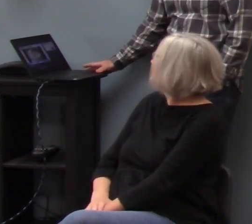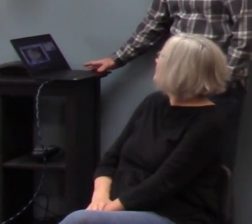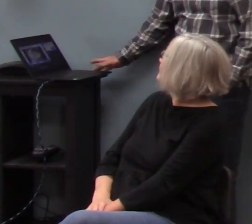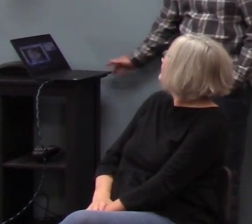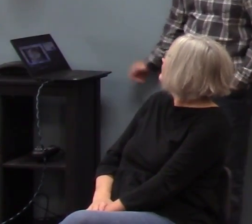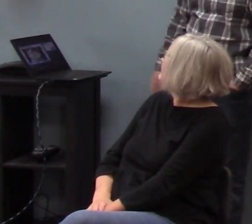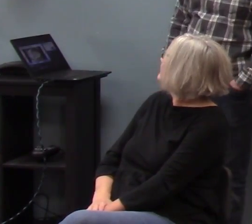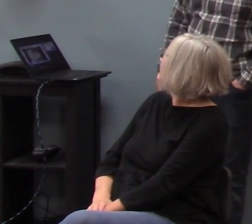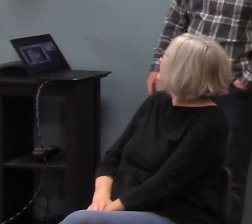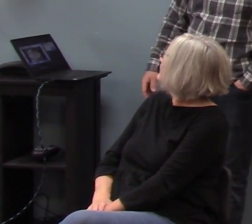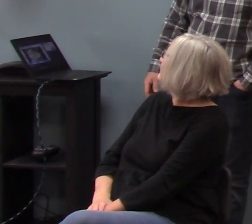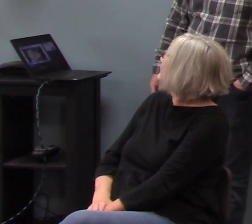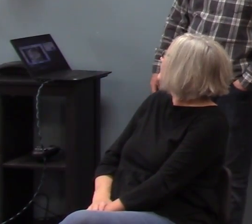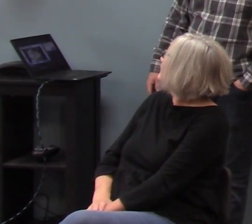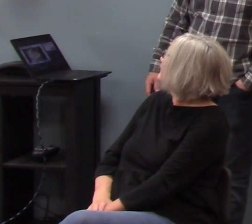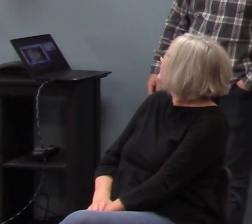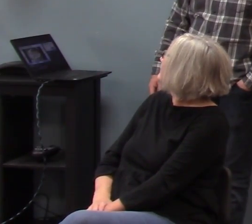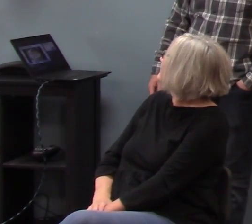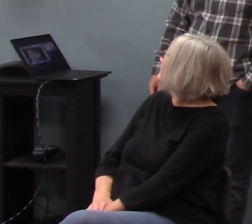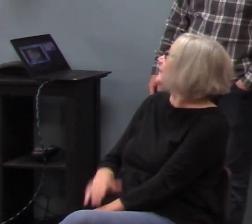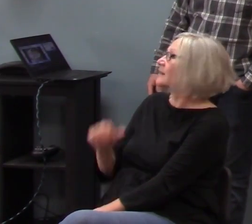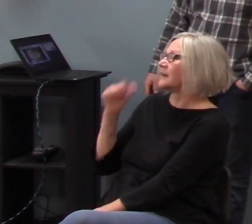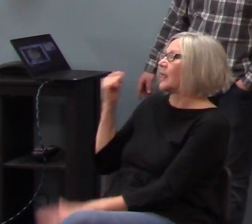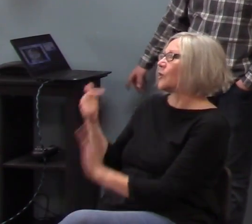of the Trilobite.